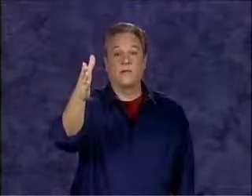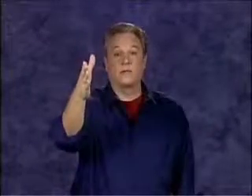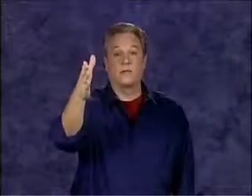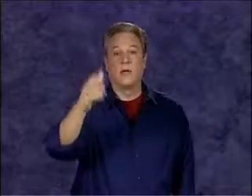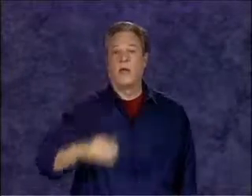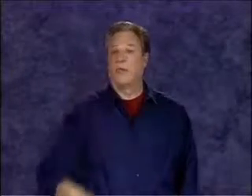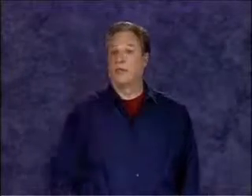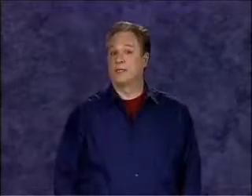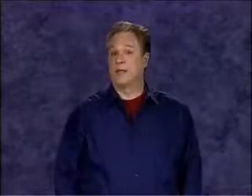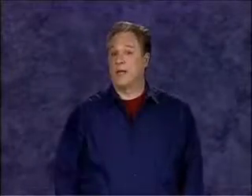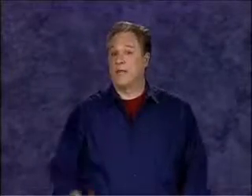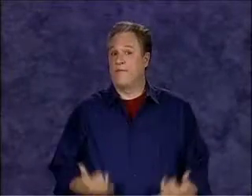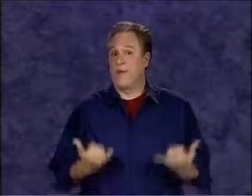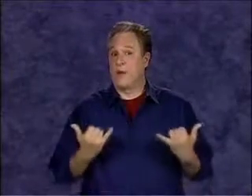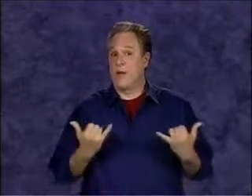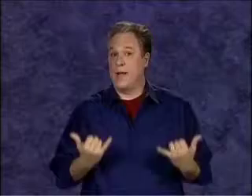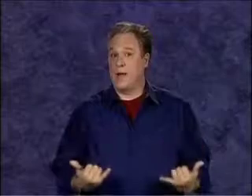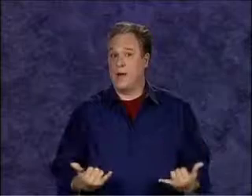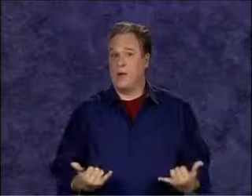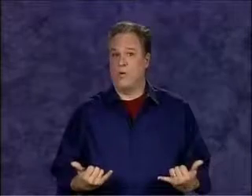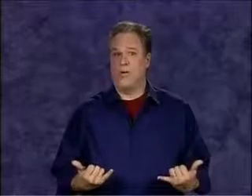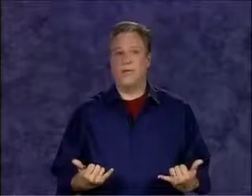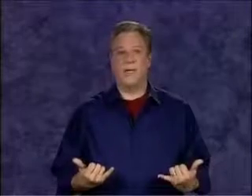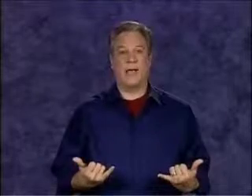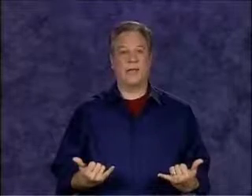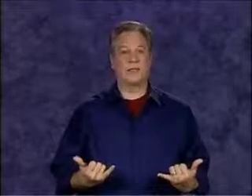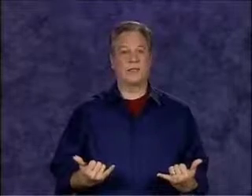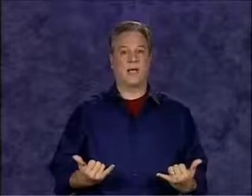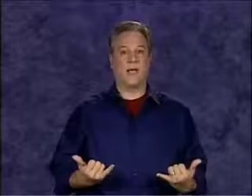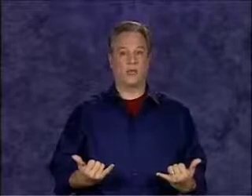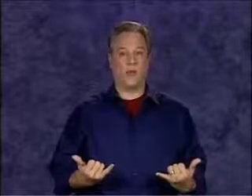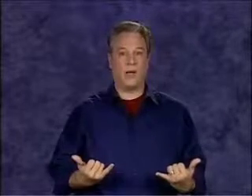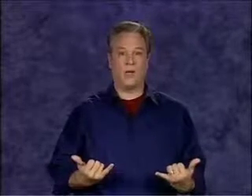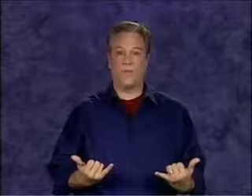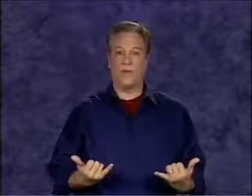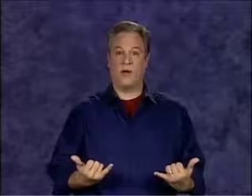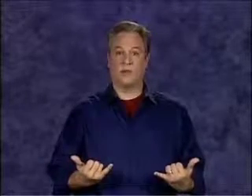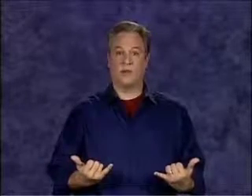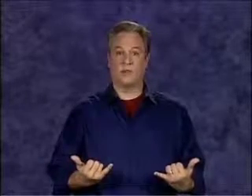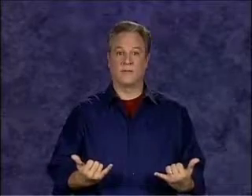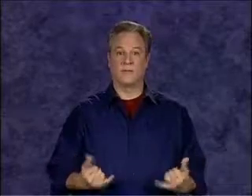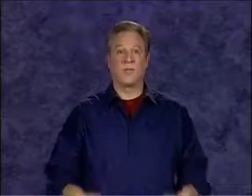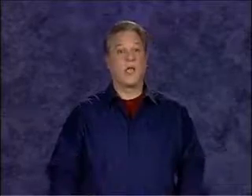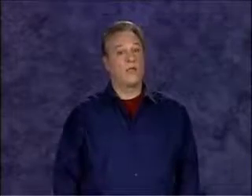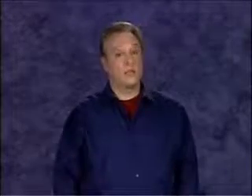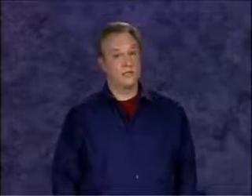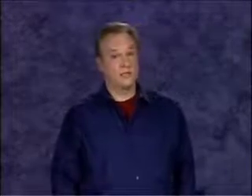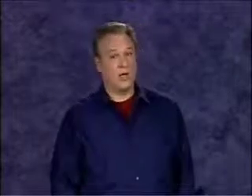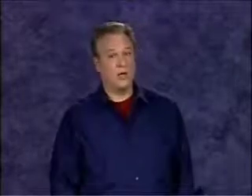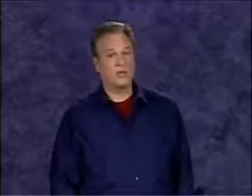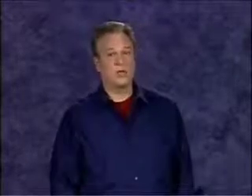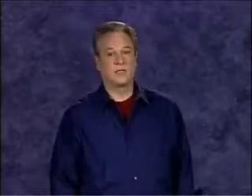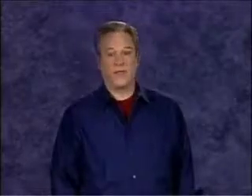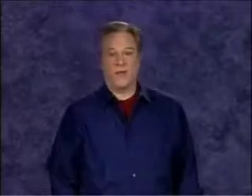us. The sign for now indicates the time directly in front of us. This is also the sign